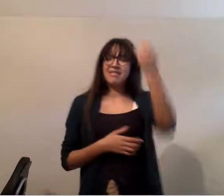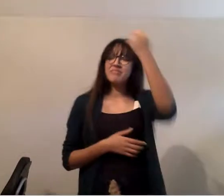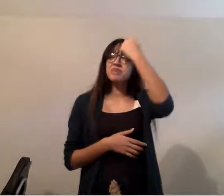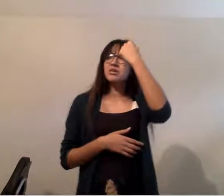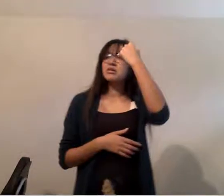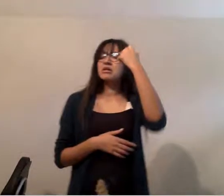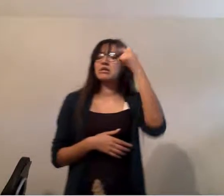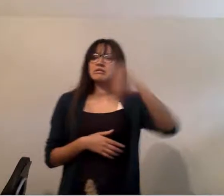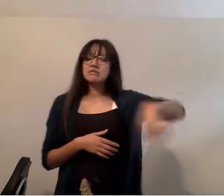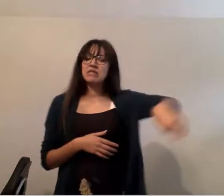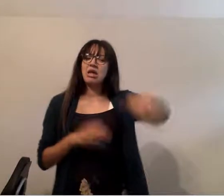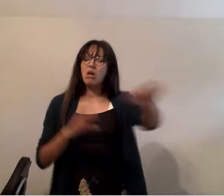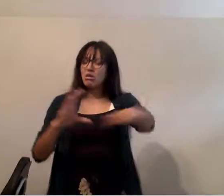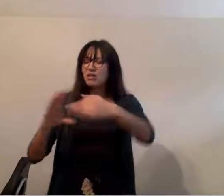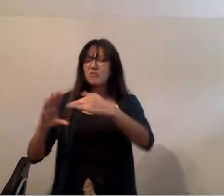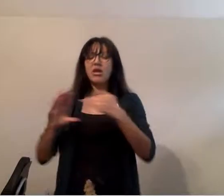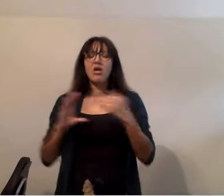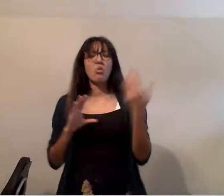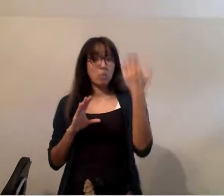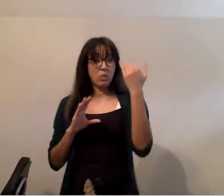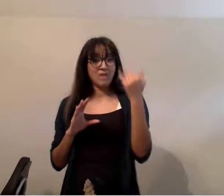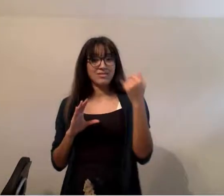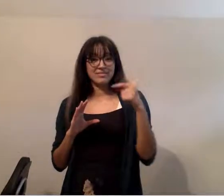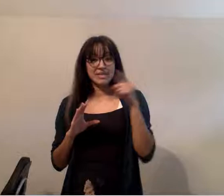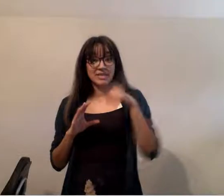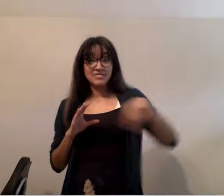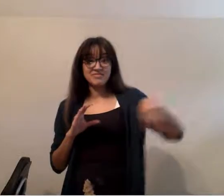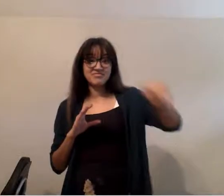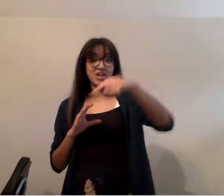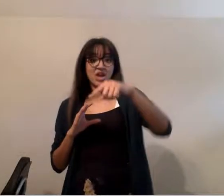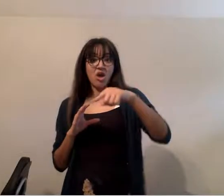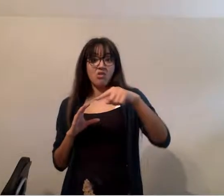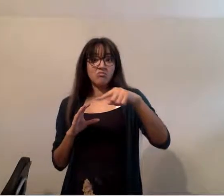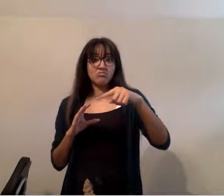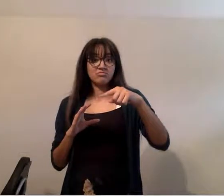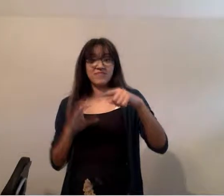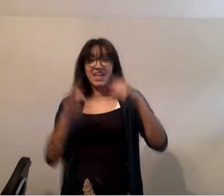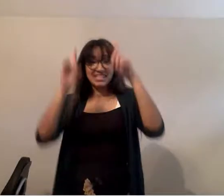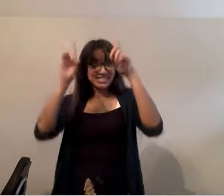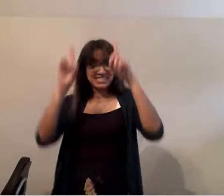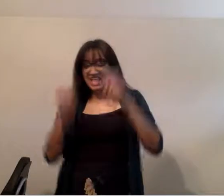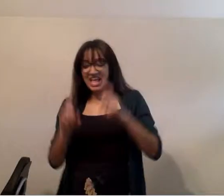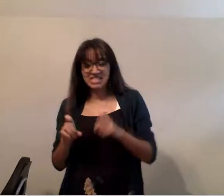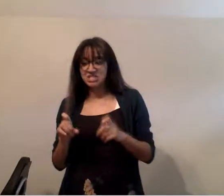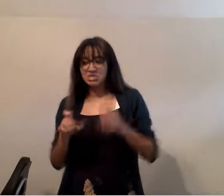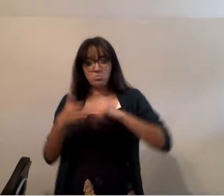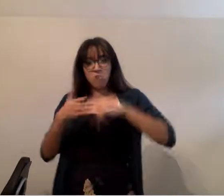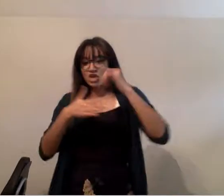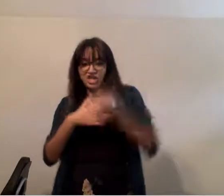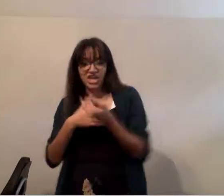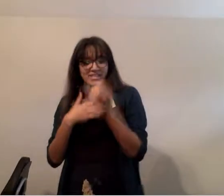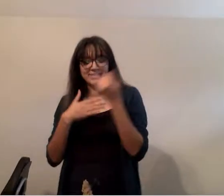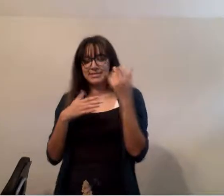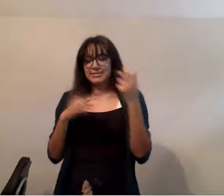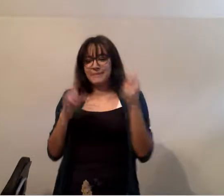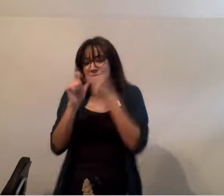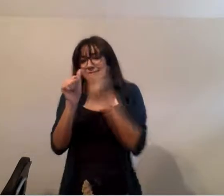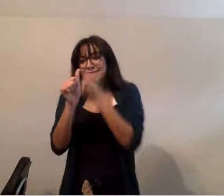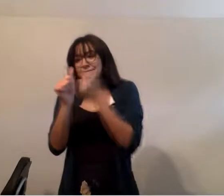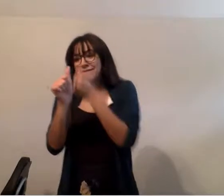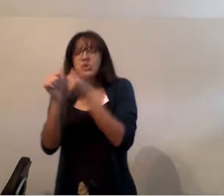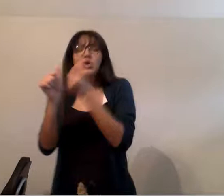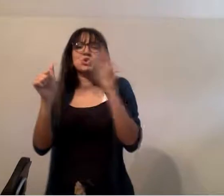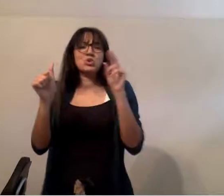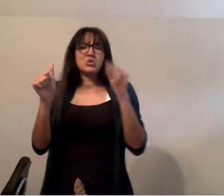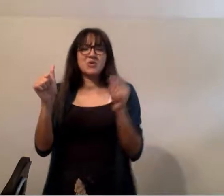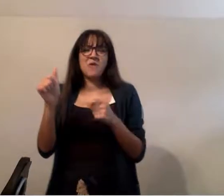that's why they're in such a bad place. It's not that they're cramming for some project. It's that long-term procrastination has made them feel like a